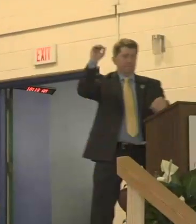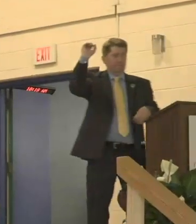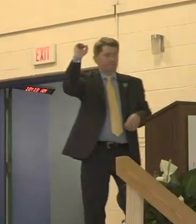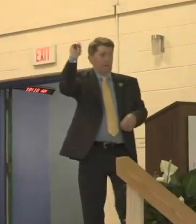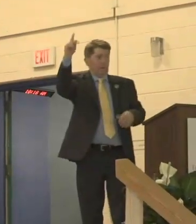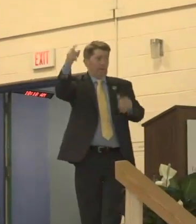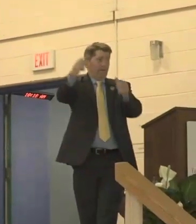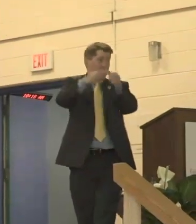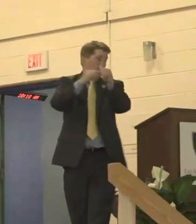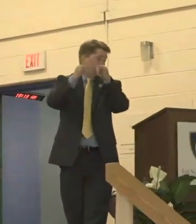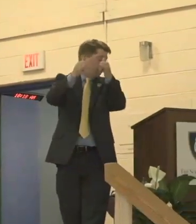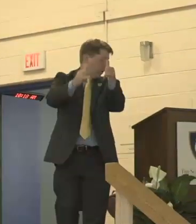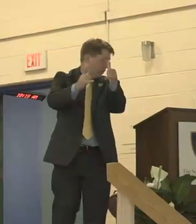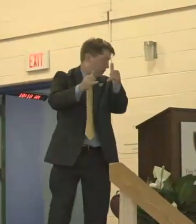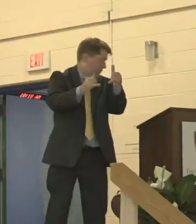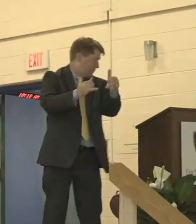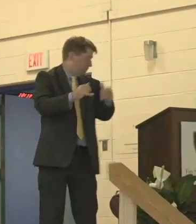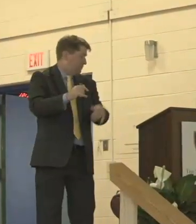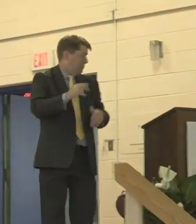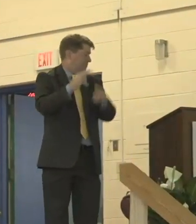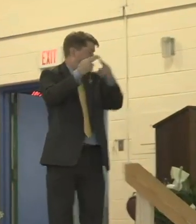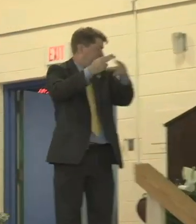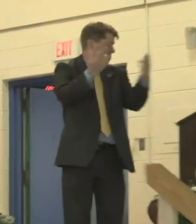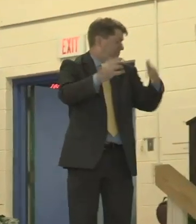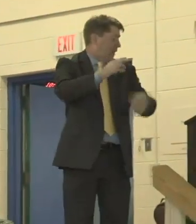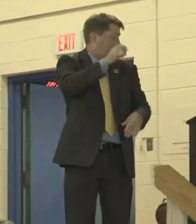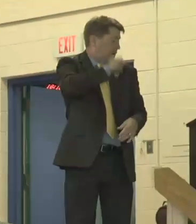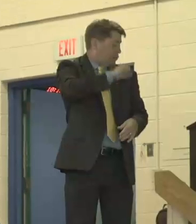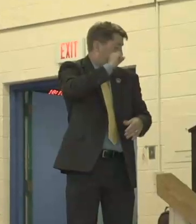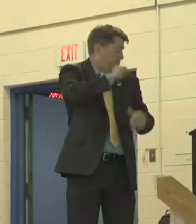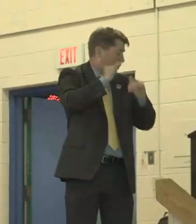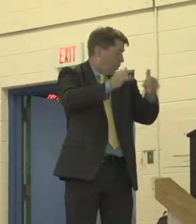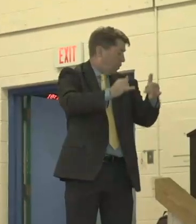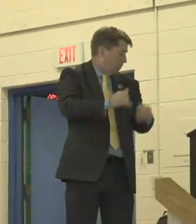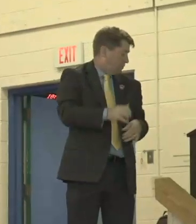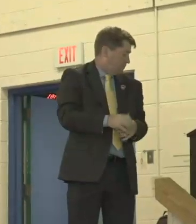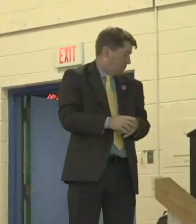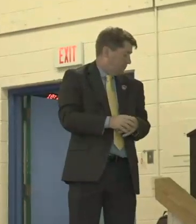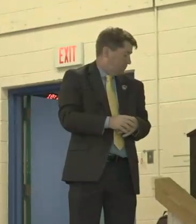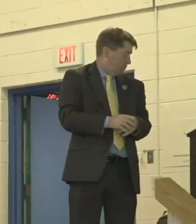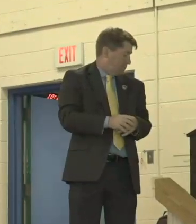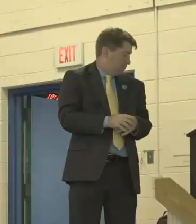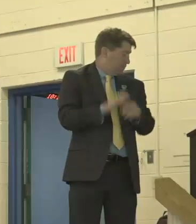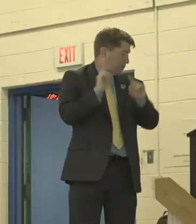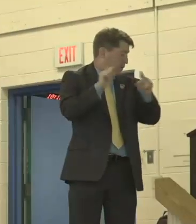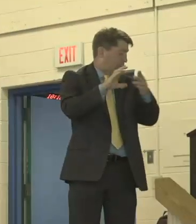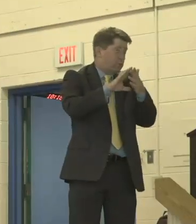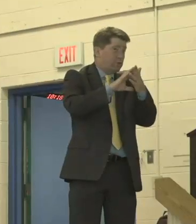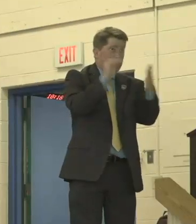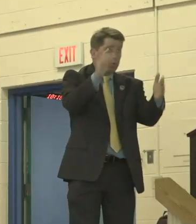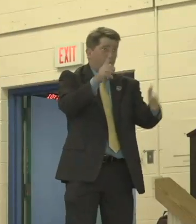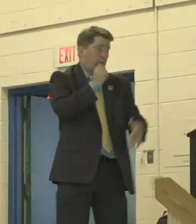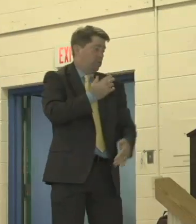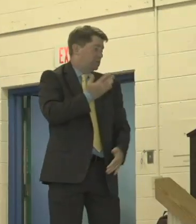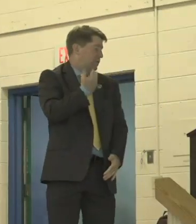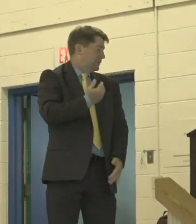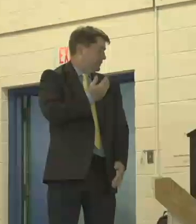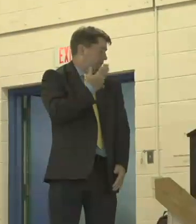All right. So the first award is called the Ice Cream Award. And this goes to